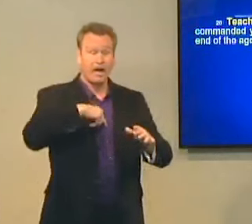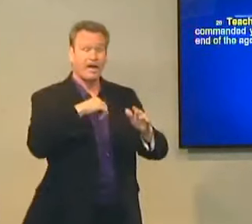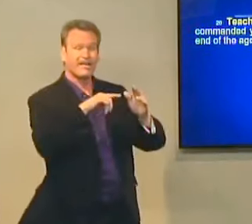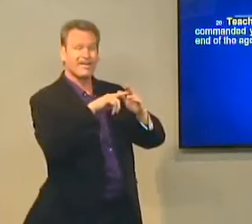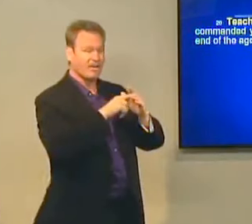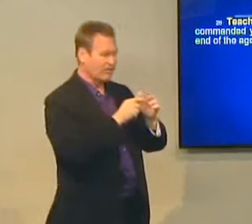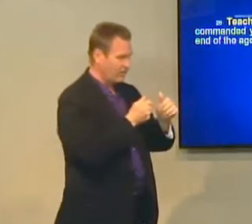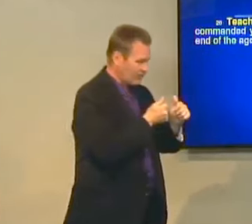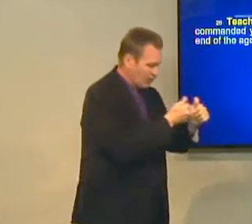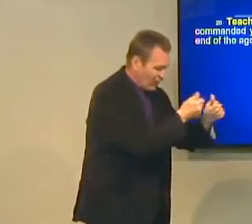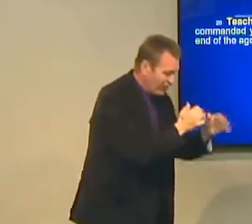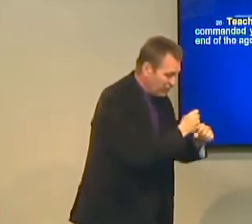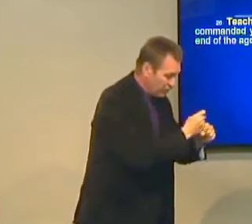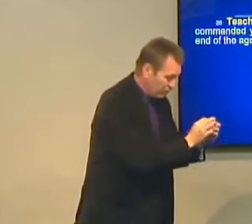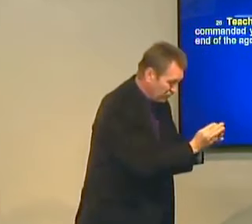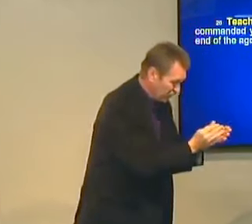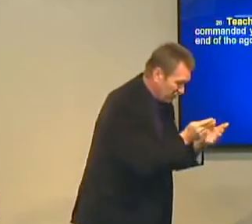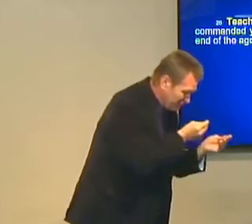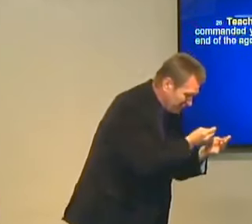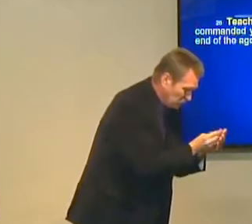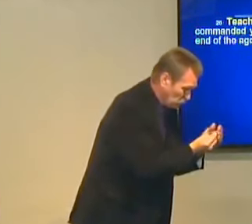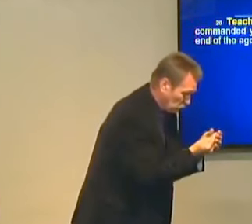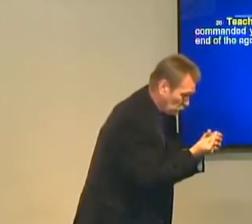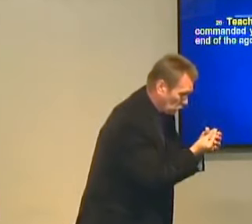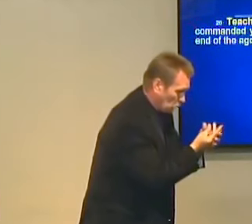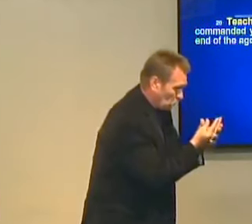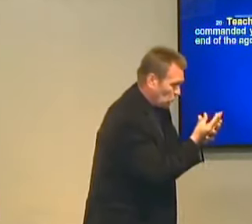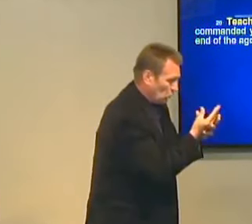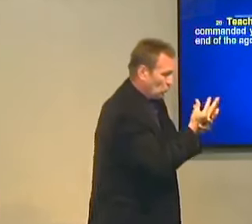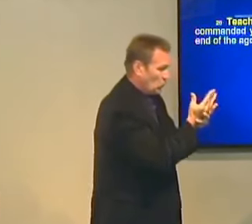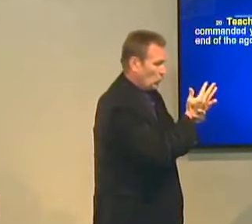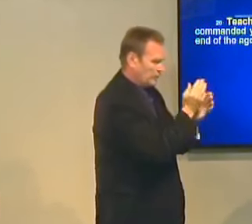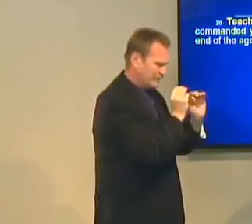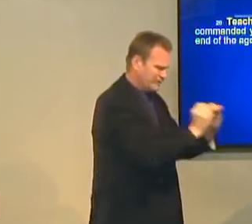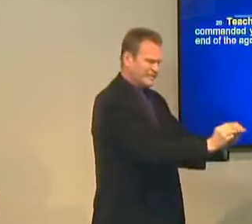and I'm teaching them to observe all things that I command to you